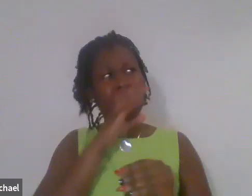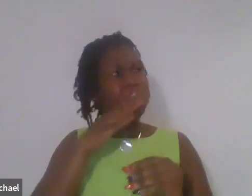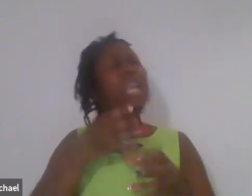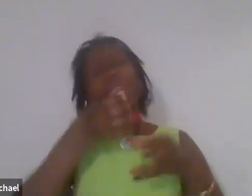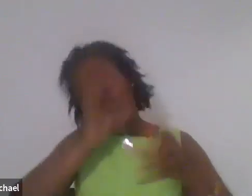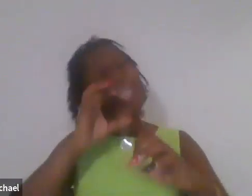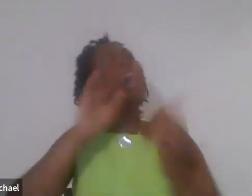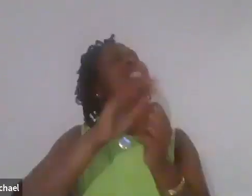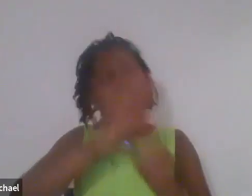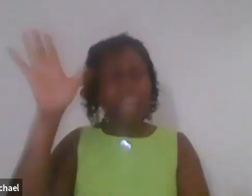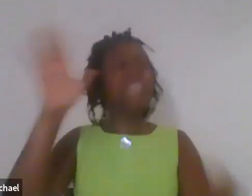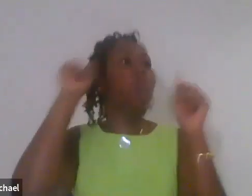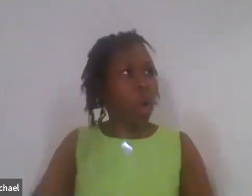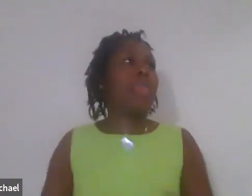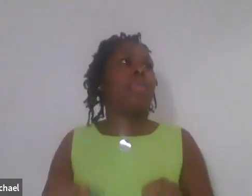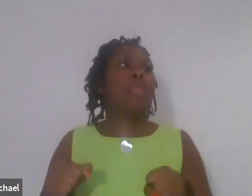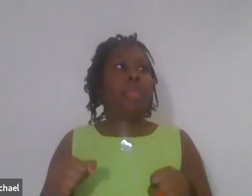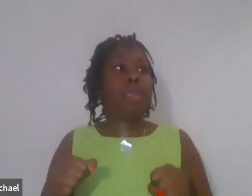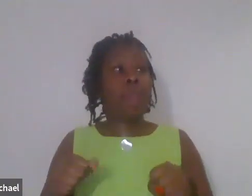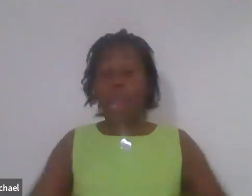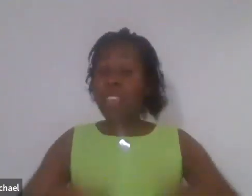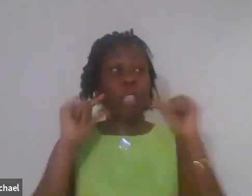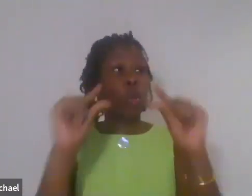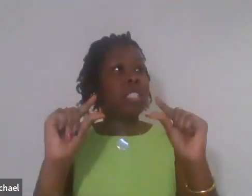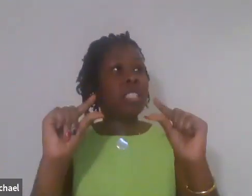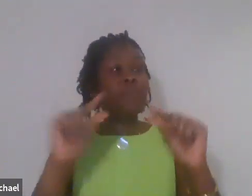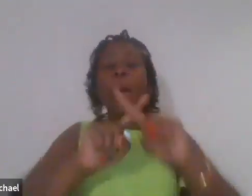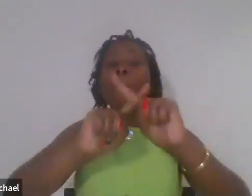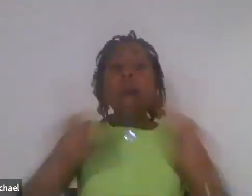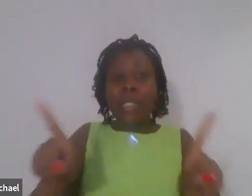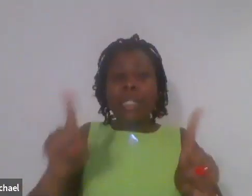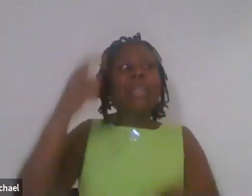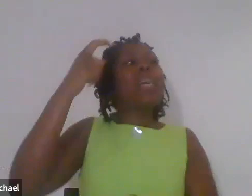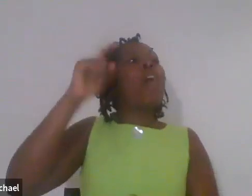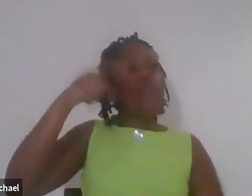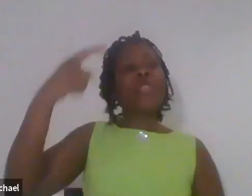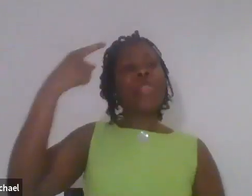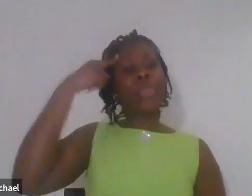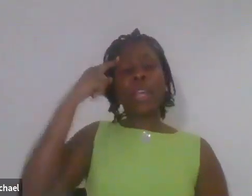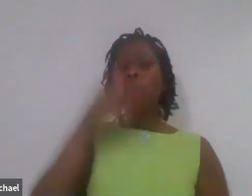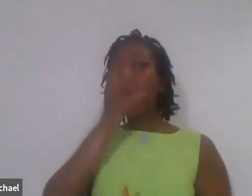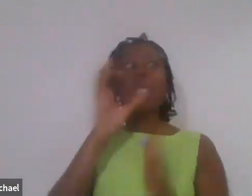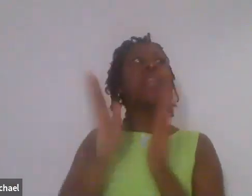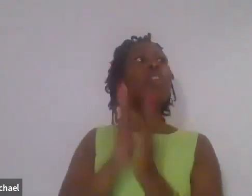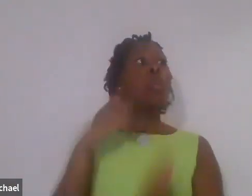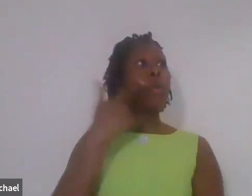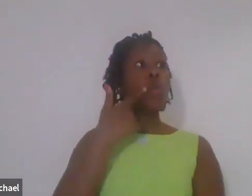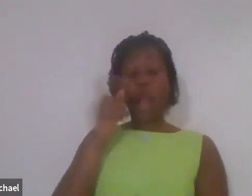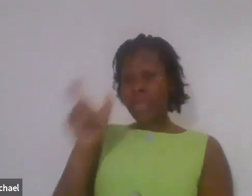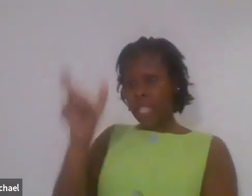drinking. Fine, yes. Drink as much as you can if you. That is your character. But just